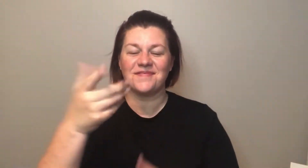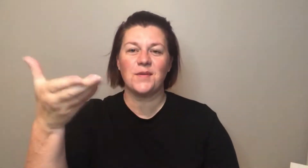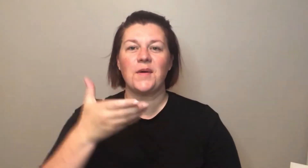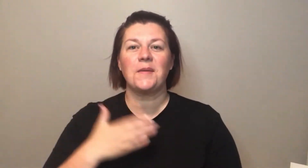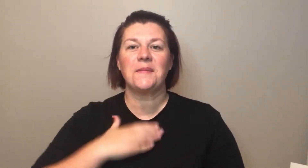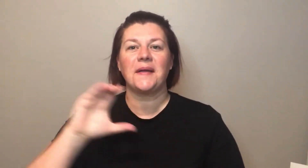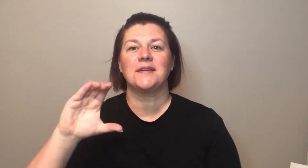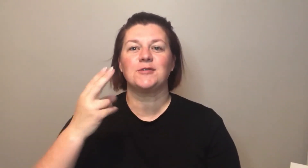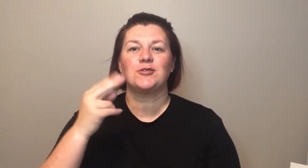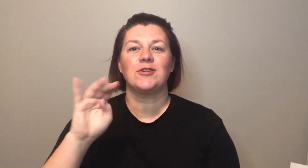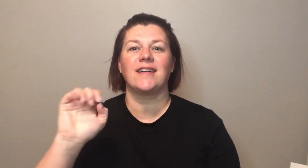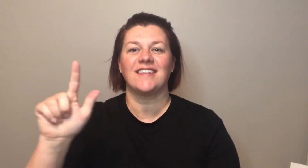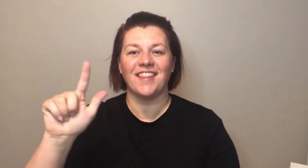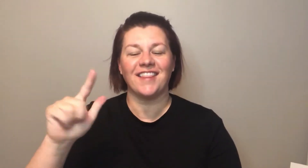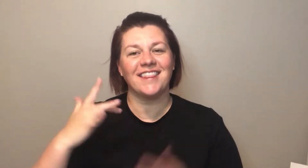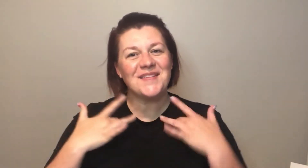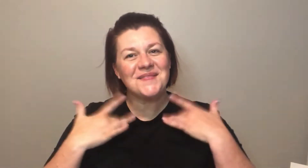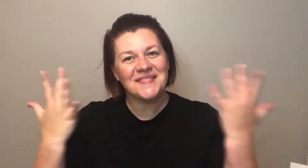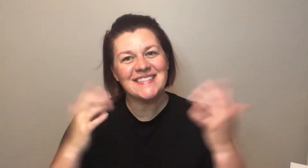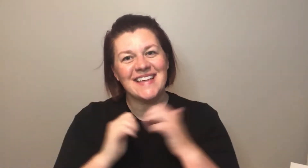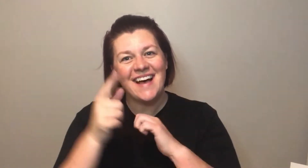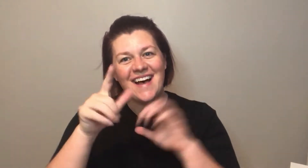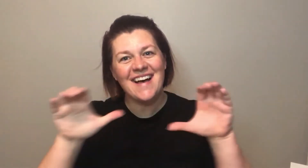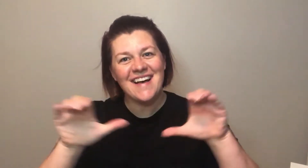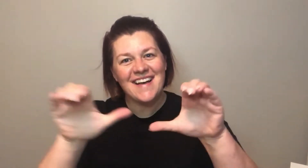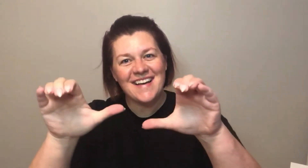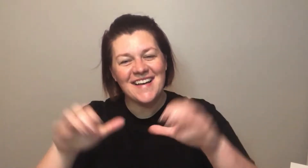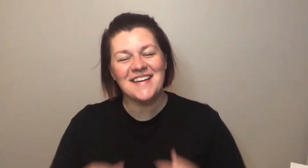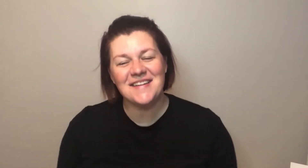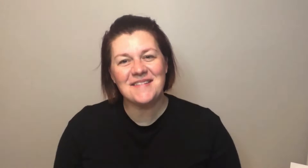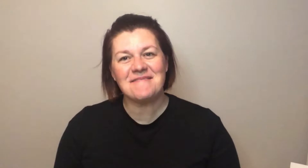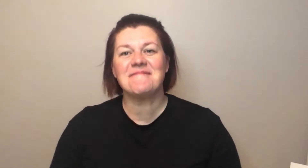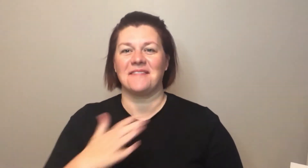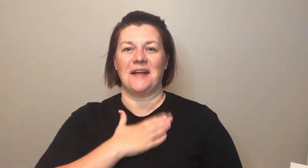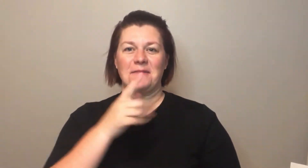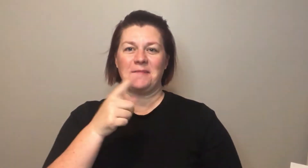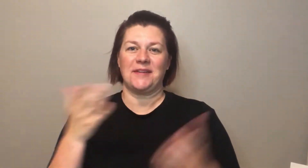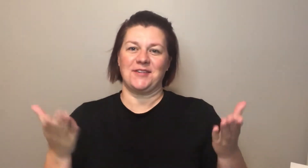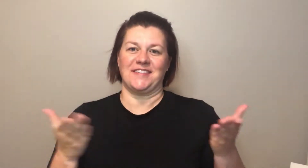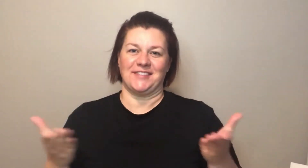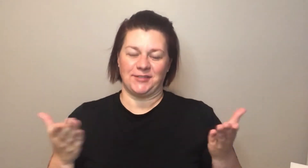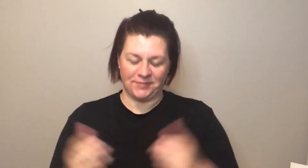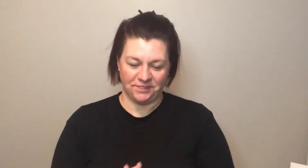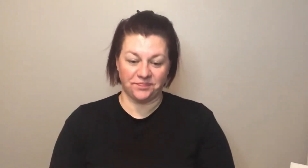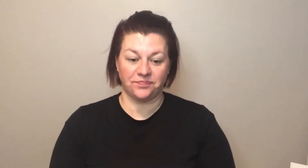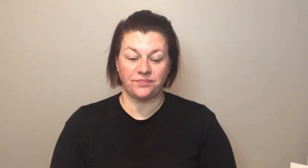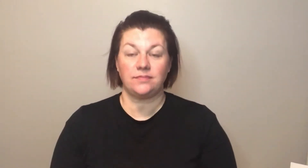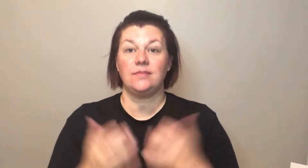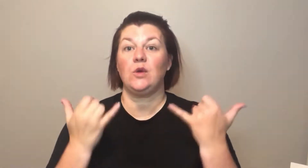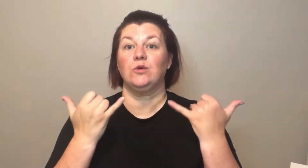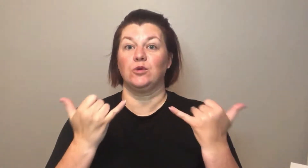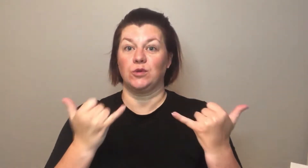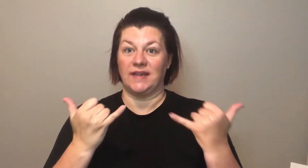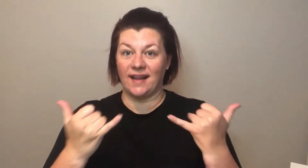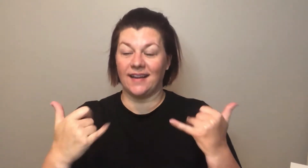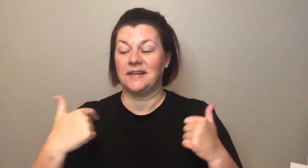Hello everyone, welcome to my channel. What's going on? How are you guys doing? I'm so happy that you're